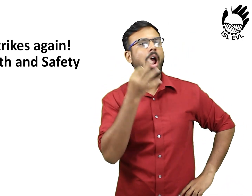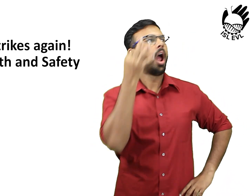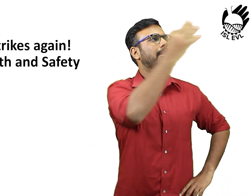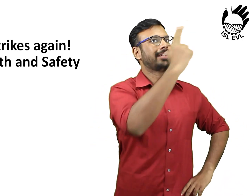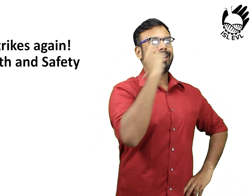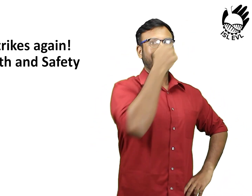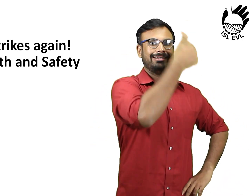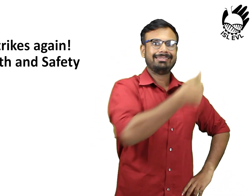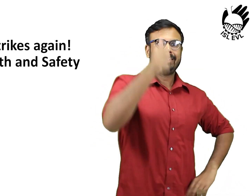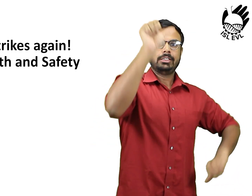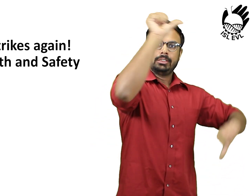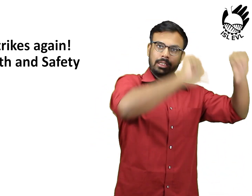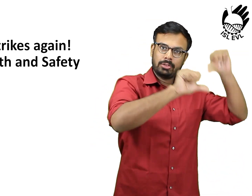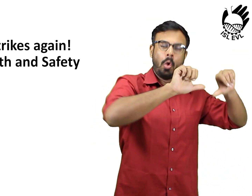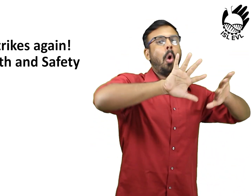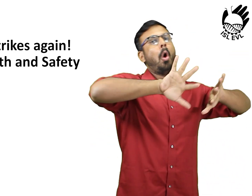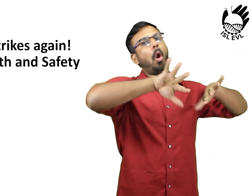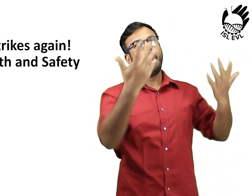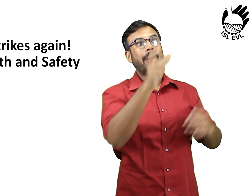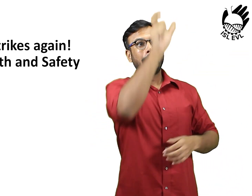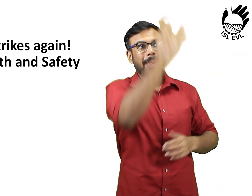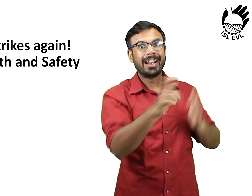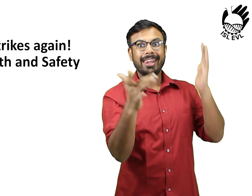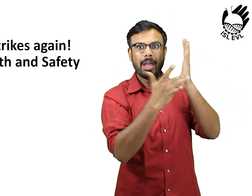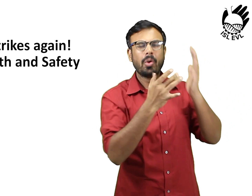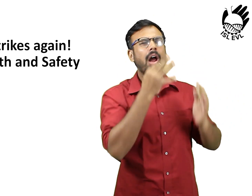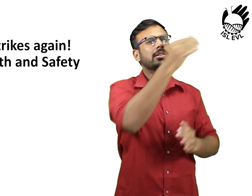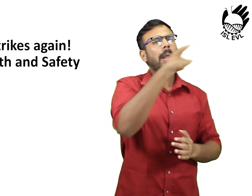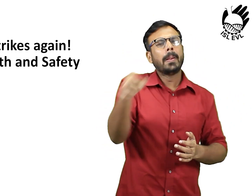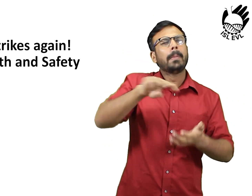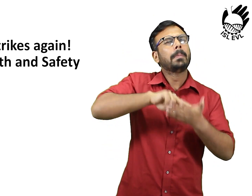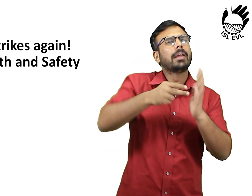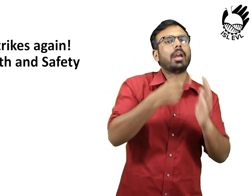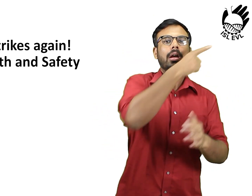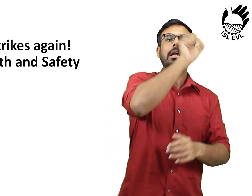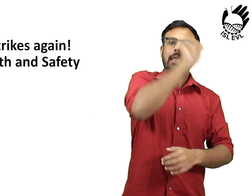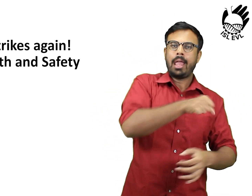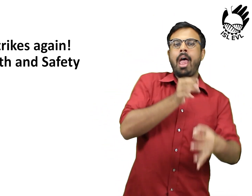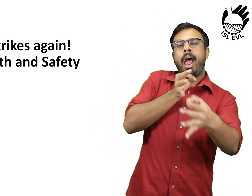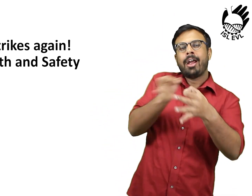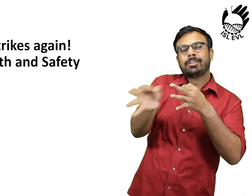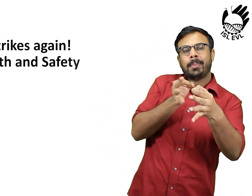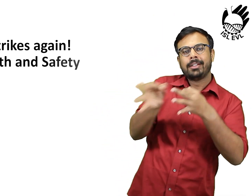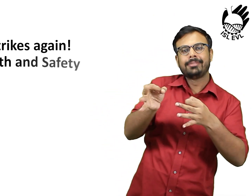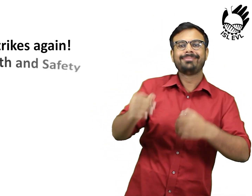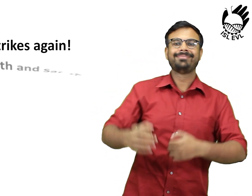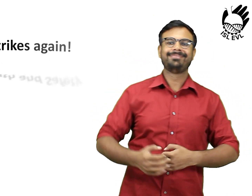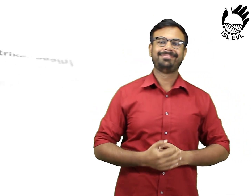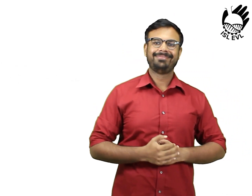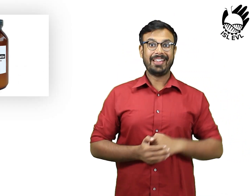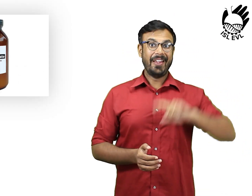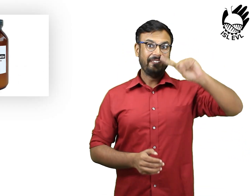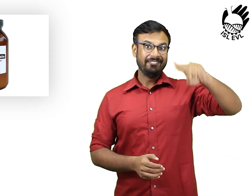unit to investigate. They would then gather evidence and analyze the case to catch the